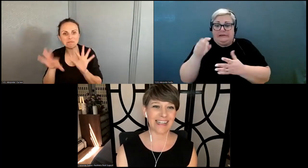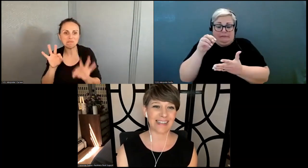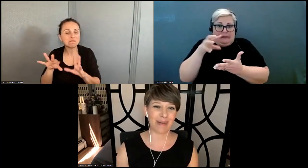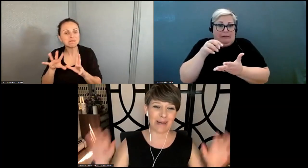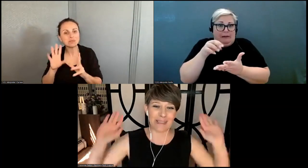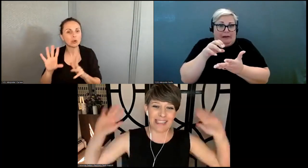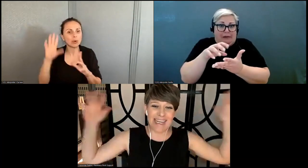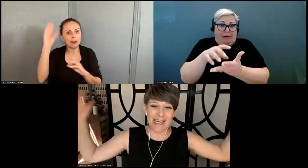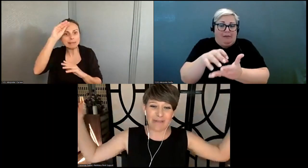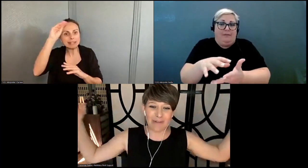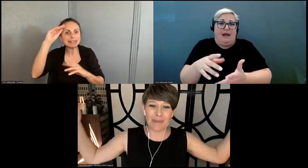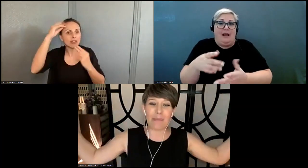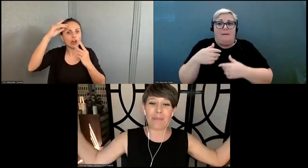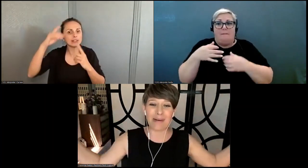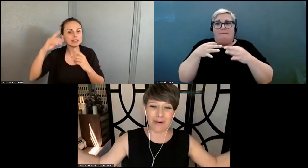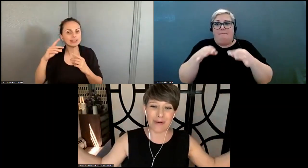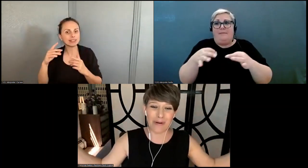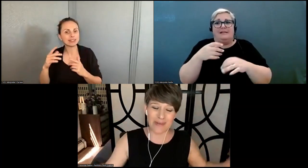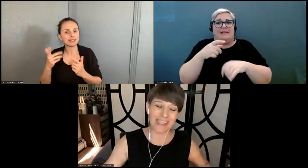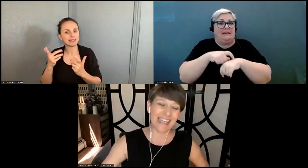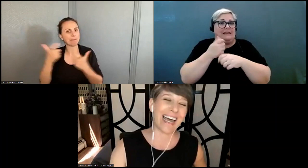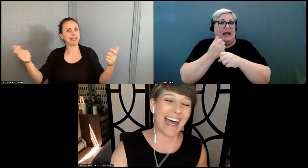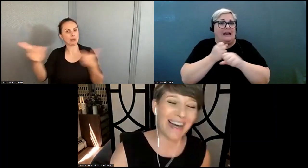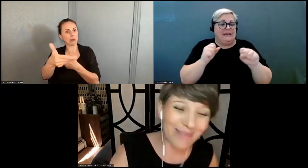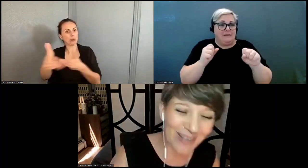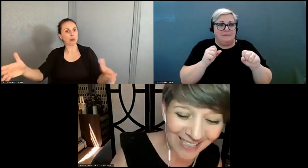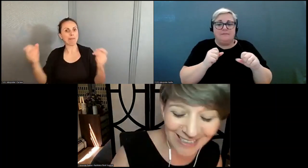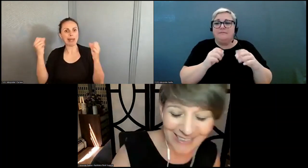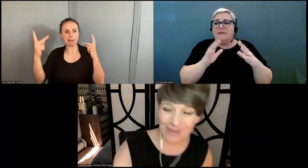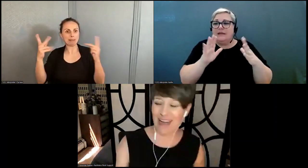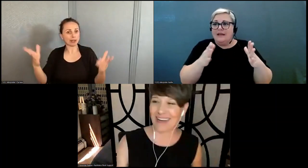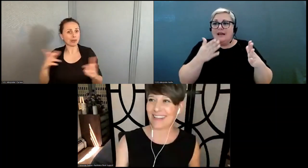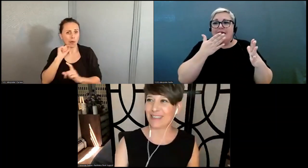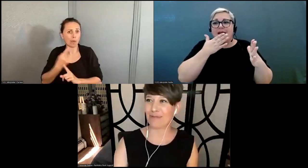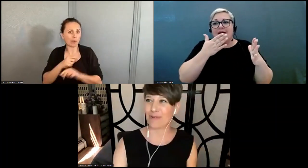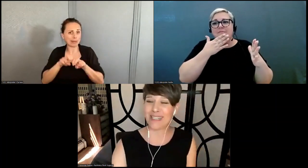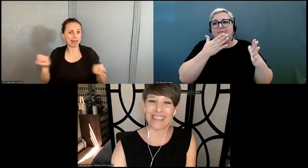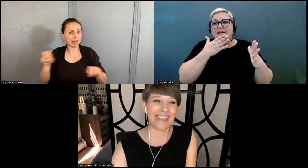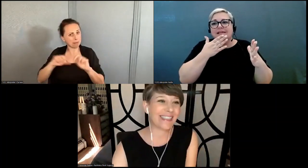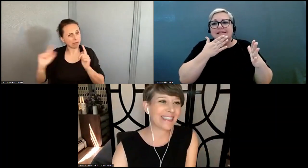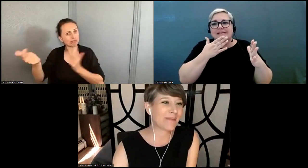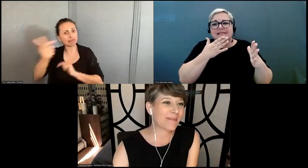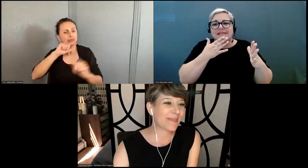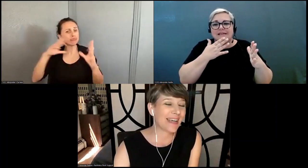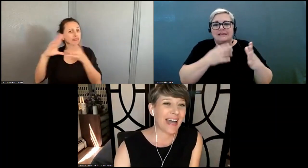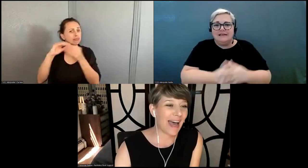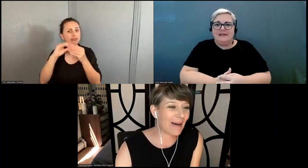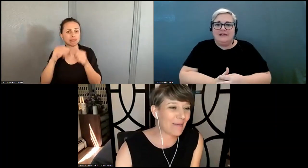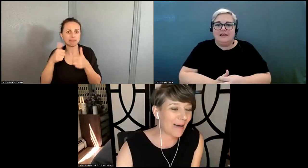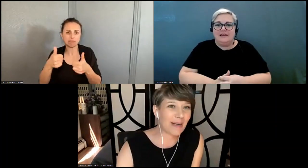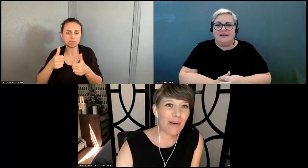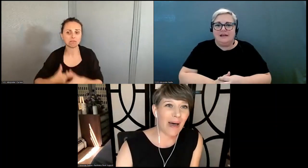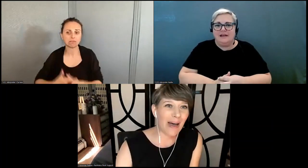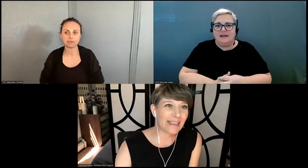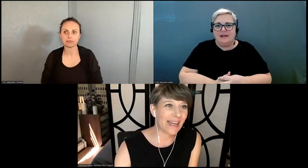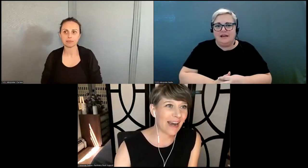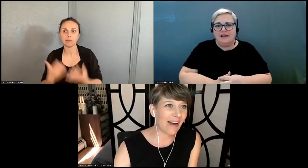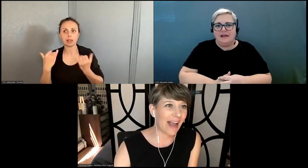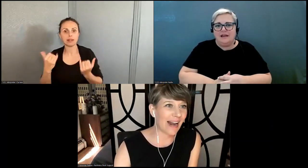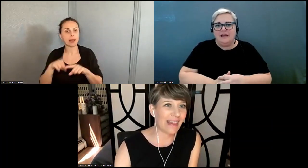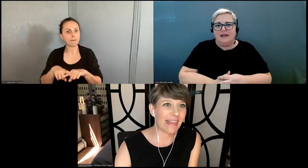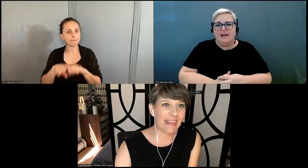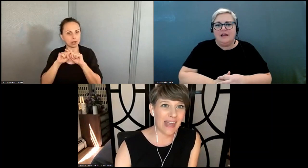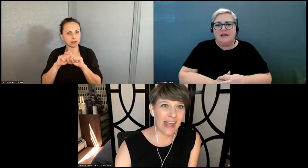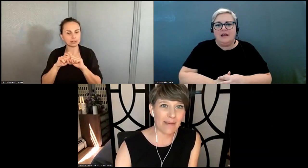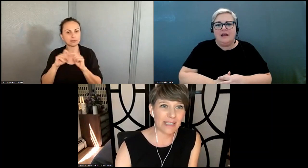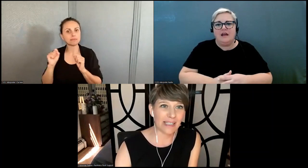speaking in, be able to hear from the big room, not just our panelist voices. I'm going to pause there,